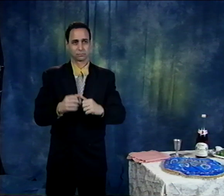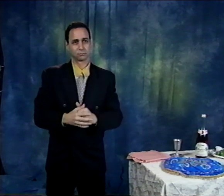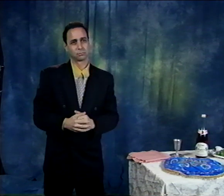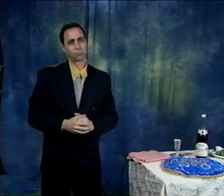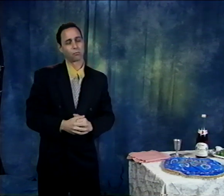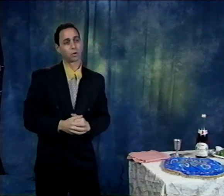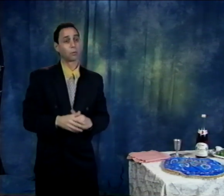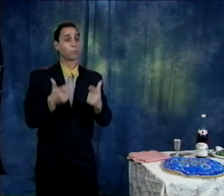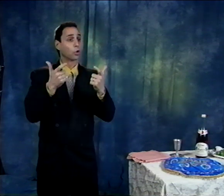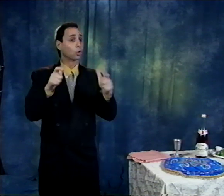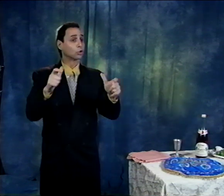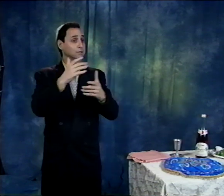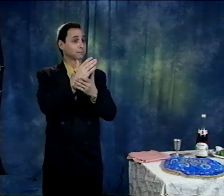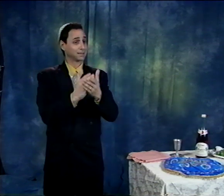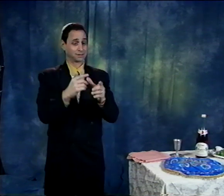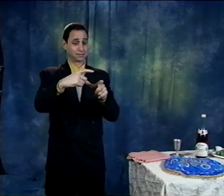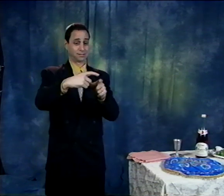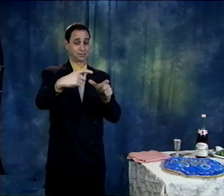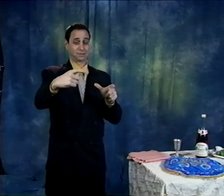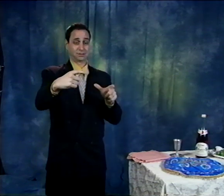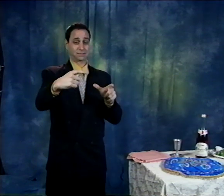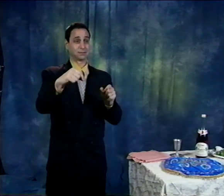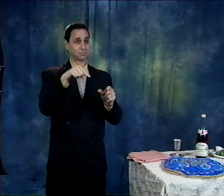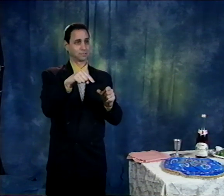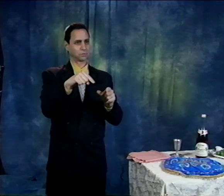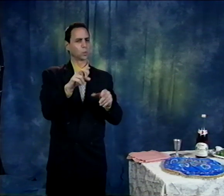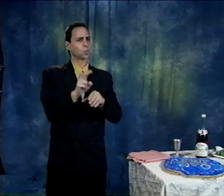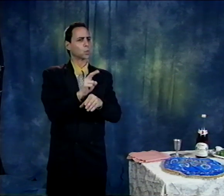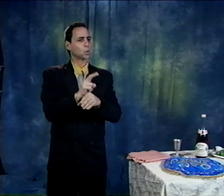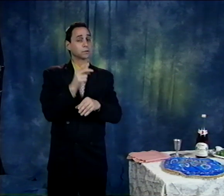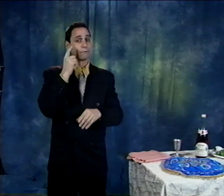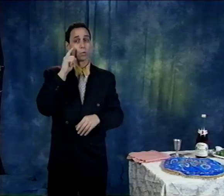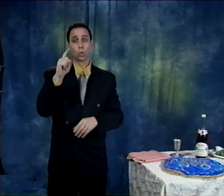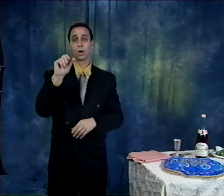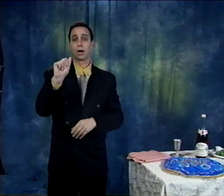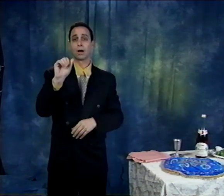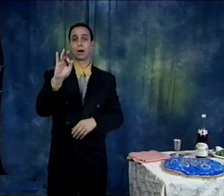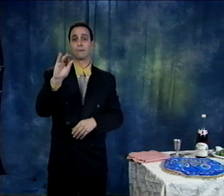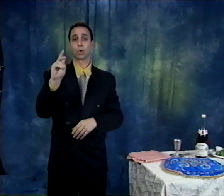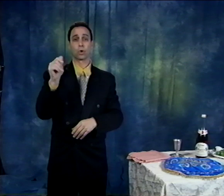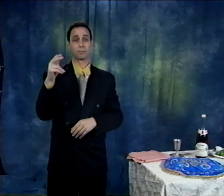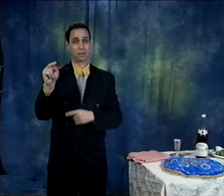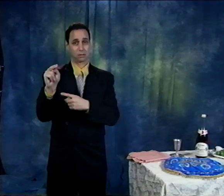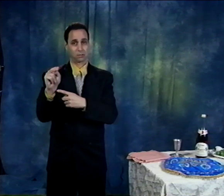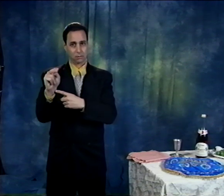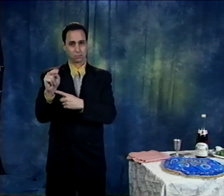and break it in half. The larger piece will be used for the afikomen,